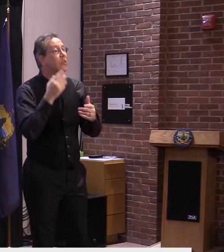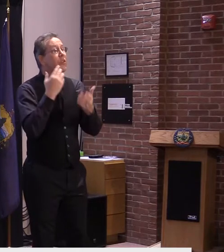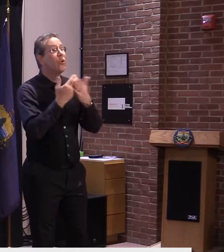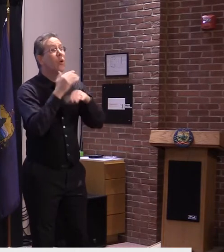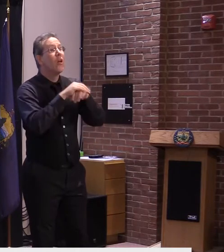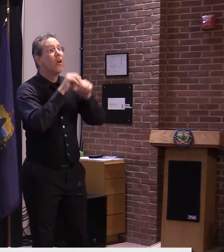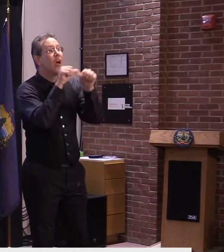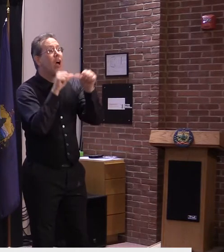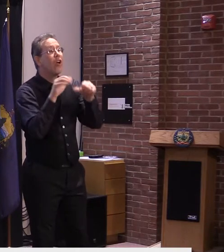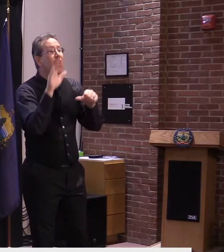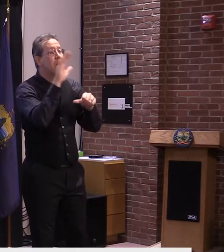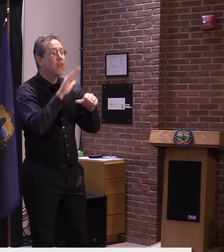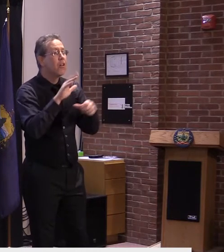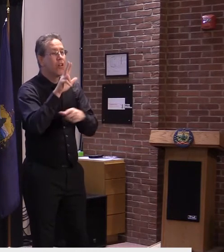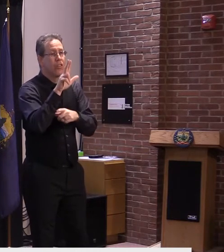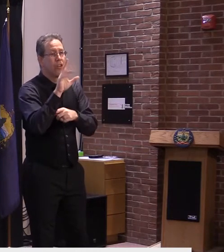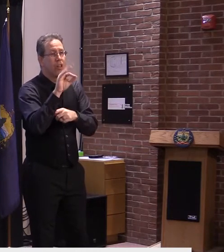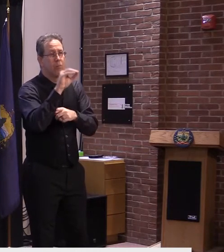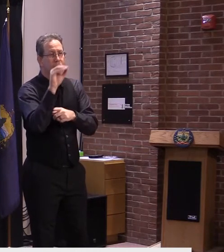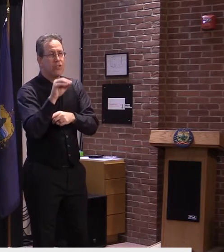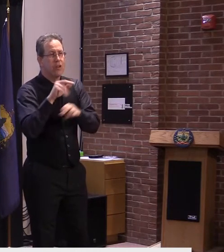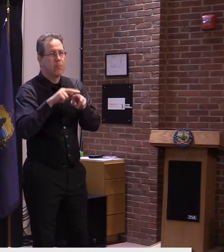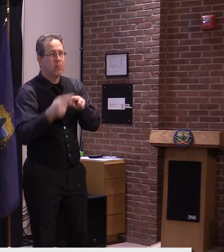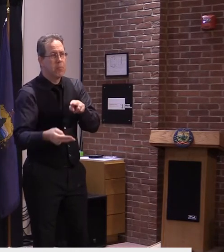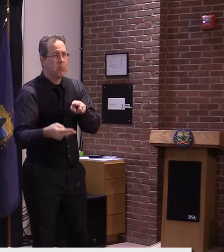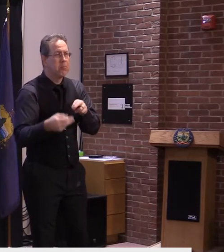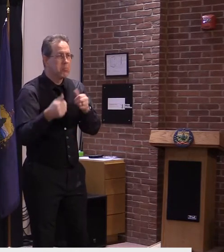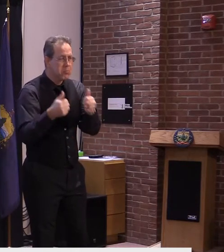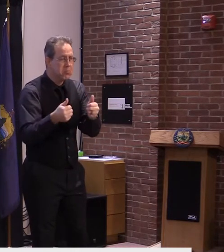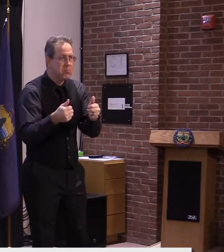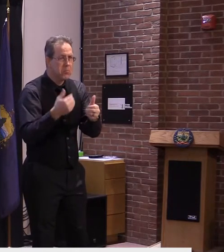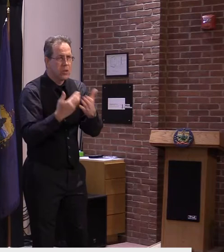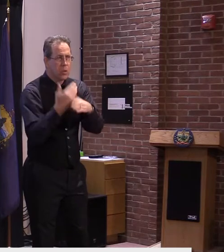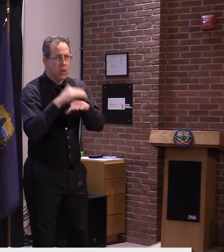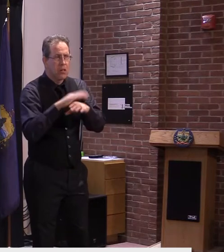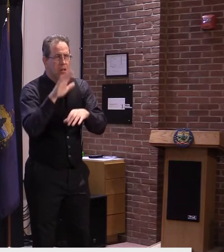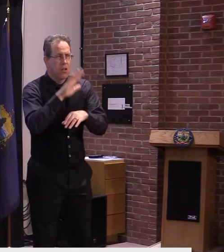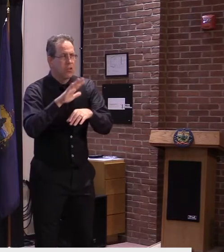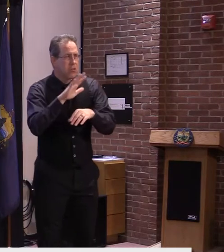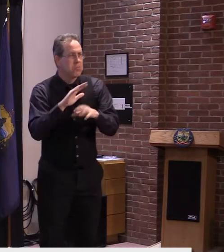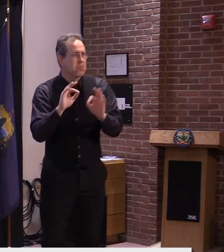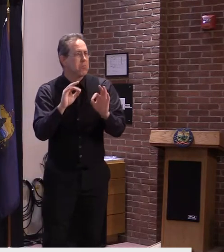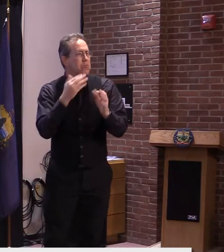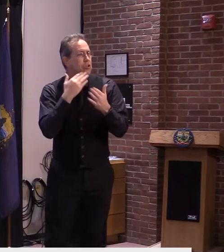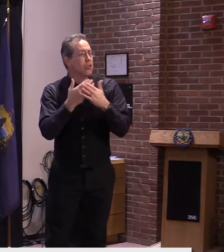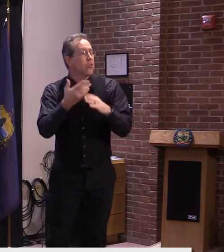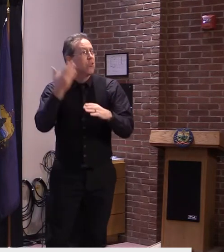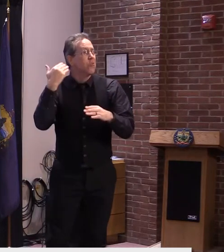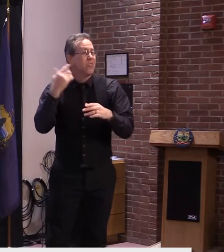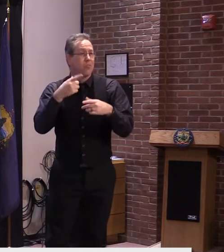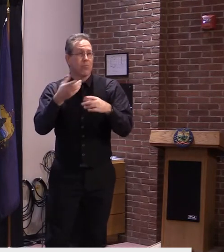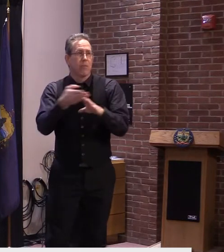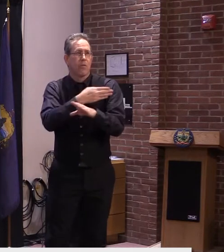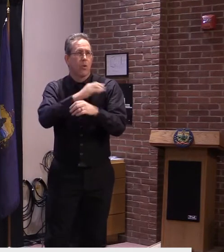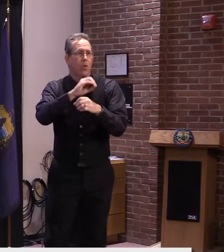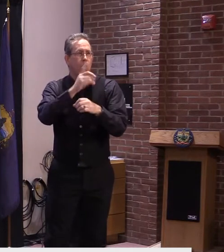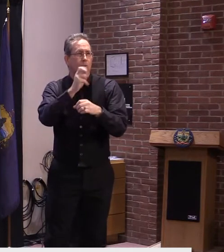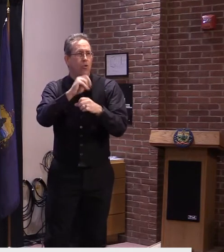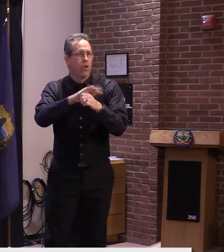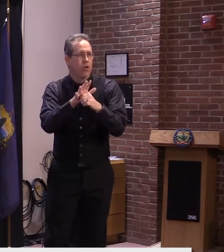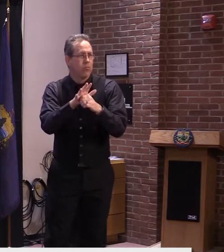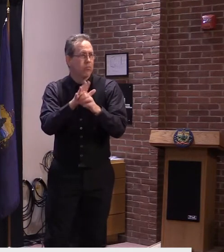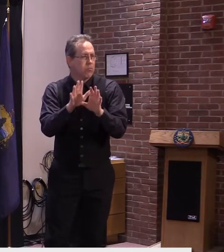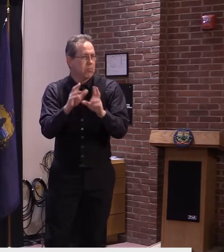And again, both the country and New England getting back to pre-Omicron levels. On the next slide, you'll see the forecast for